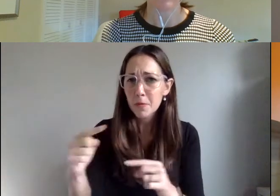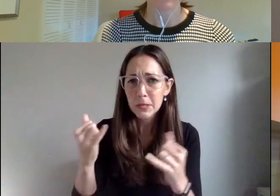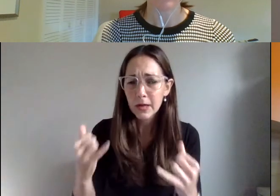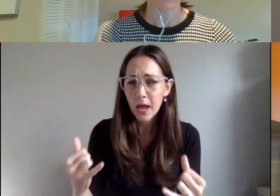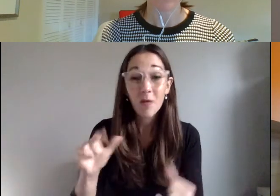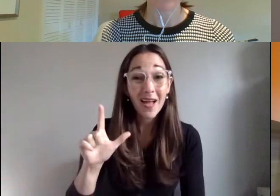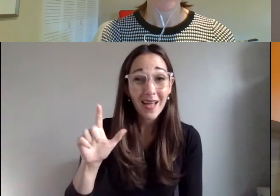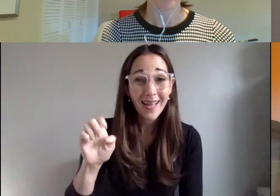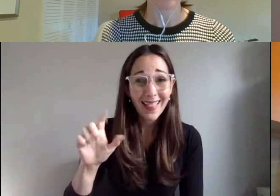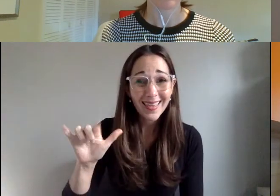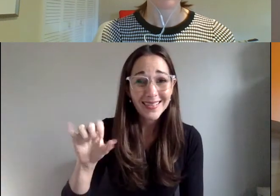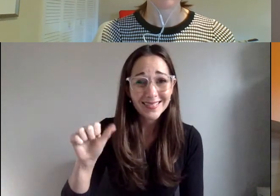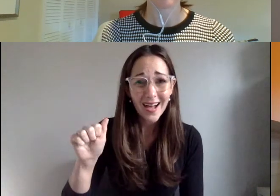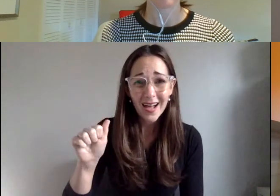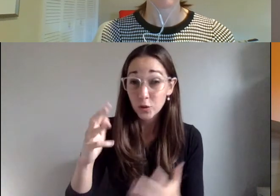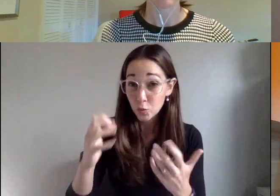And